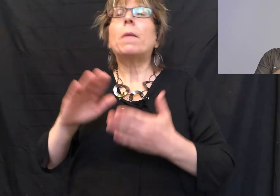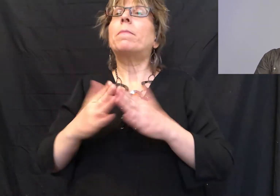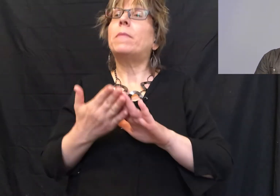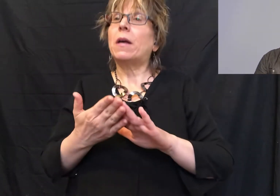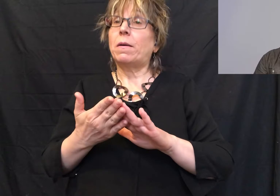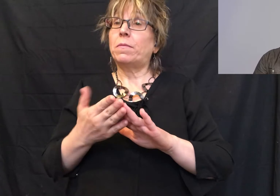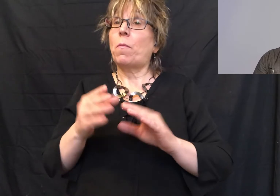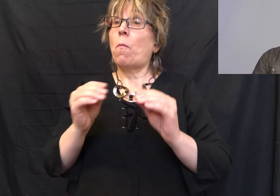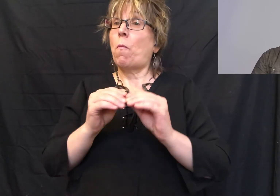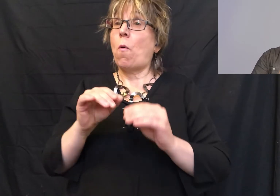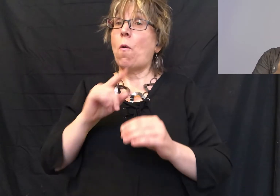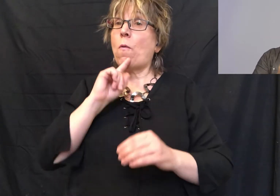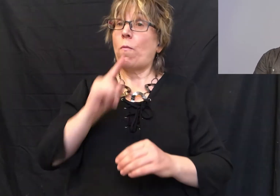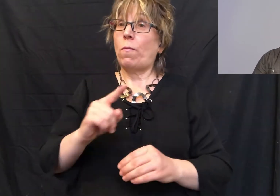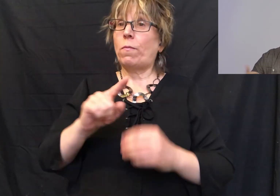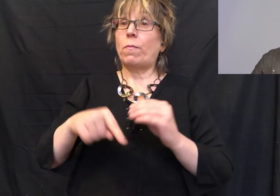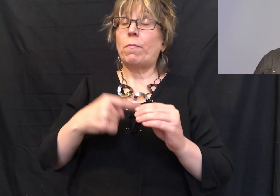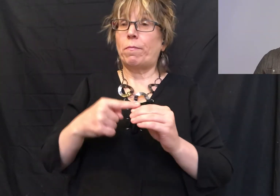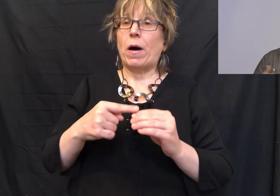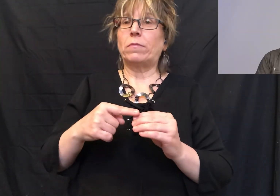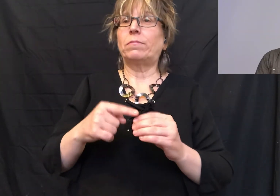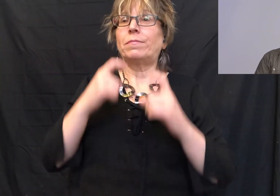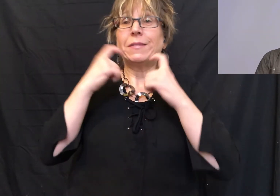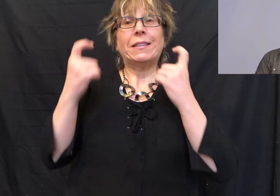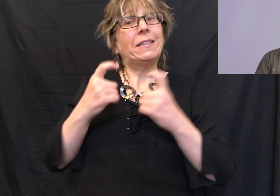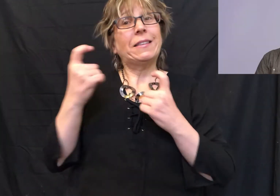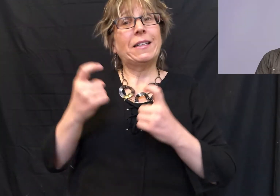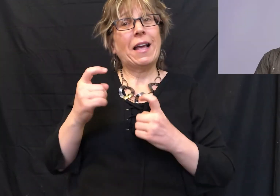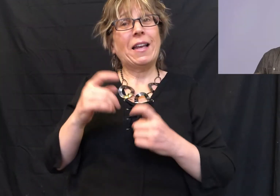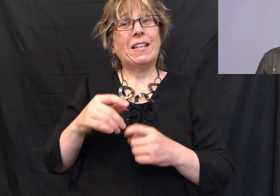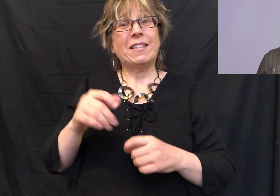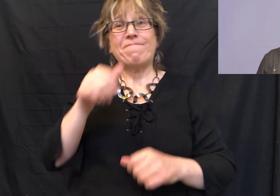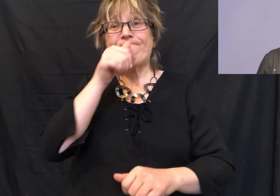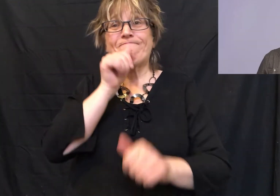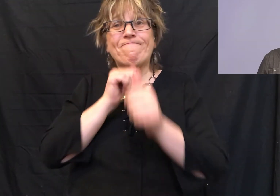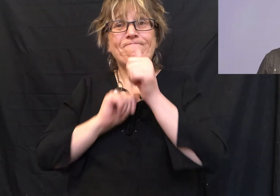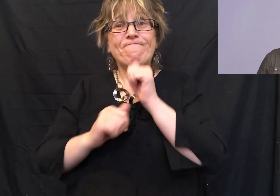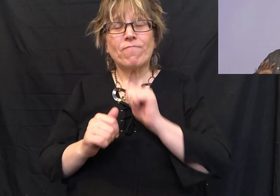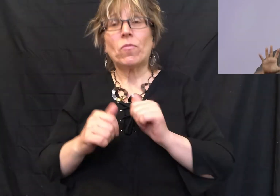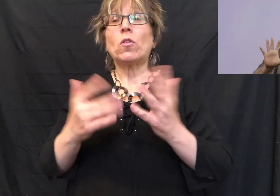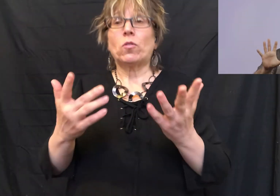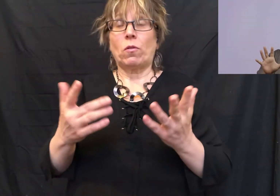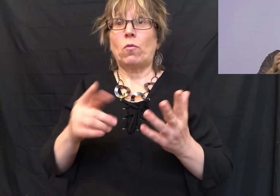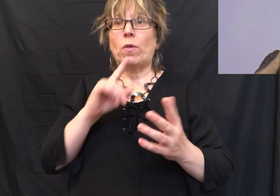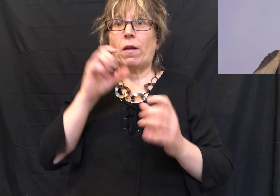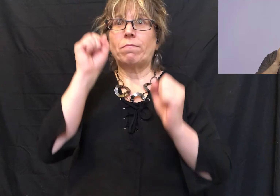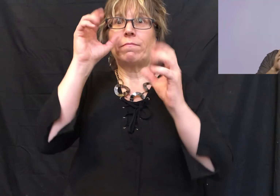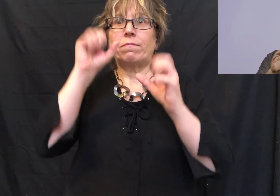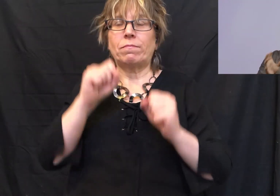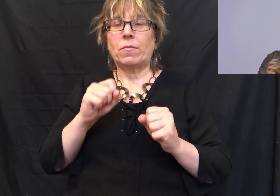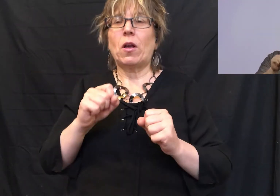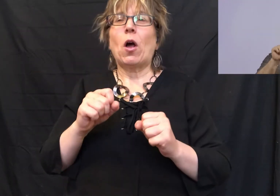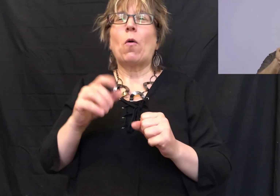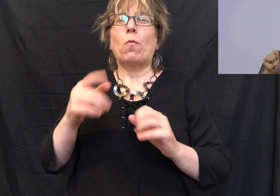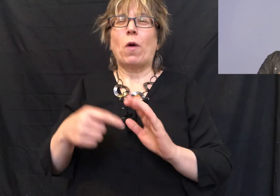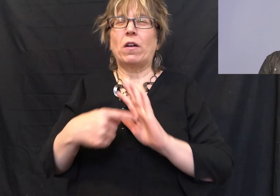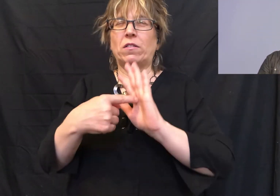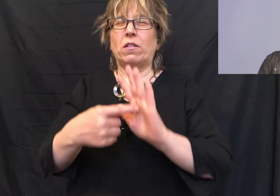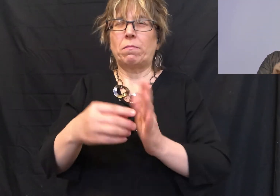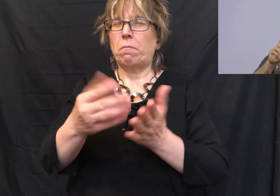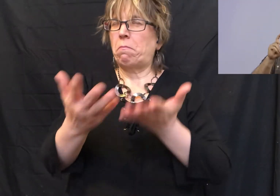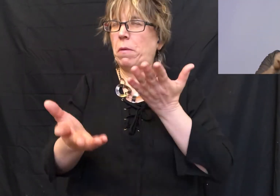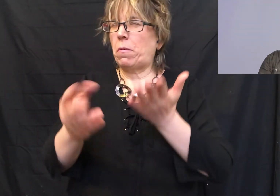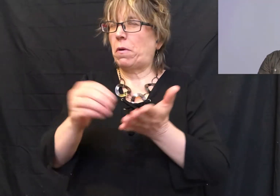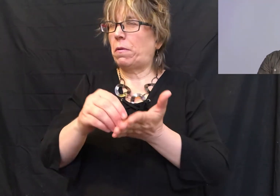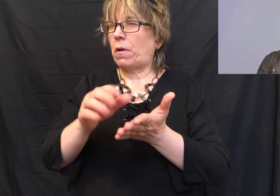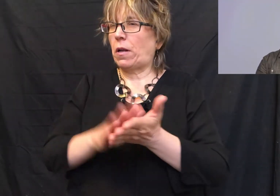becomes more real about his sin and his pain. It's fascinating to me. So I want to show you this real quick. You might want to just jot these down or